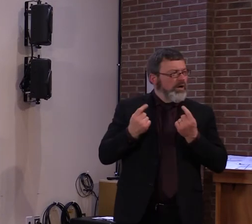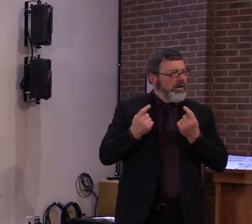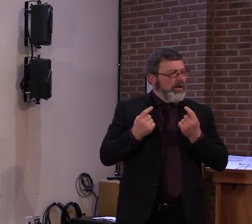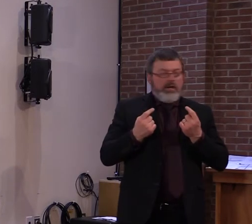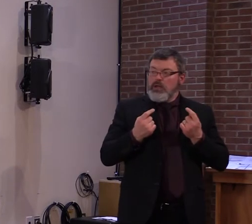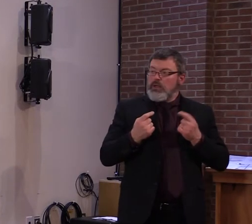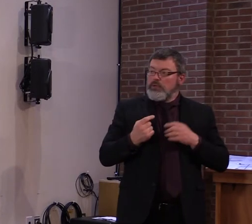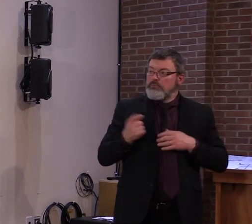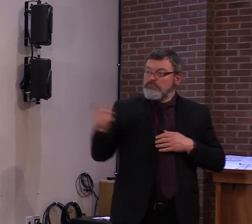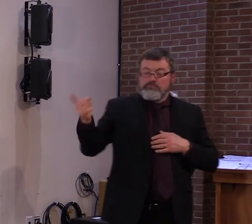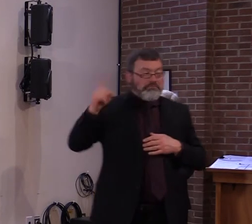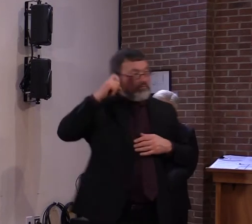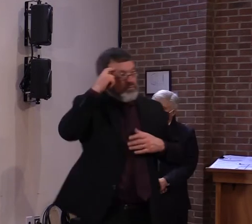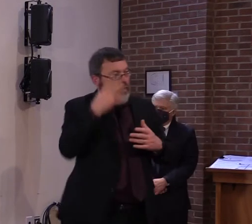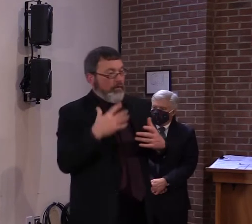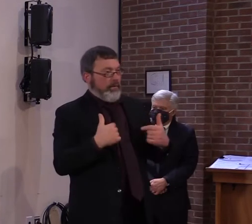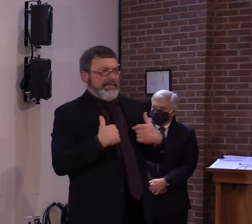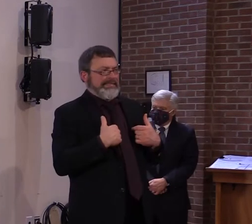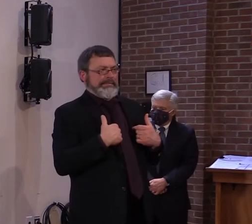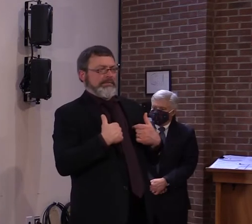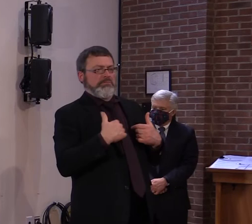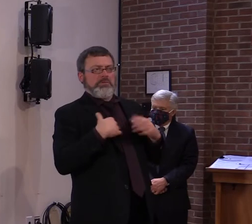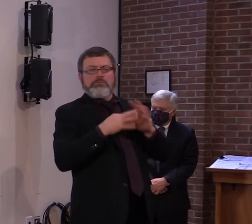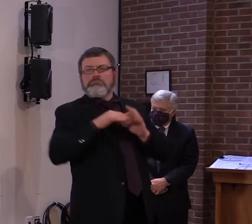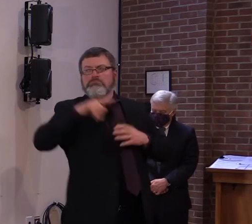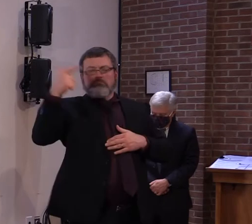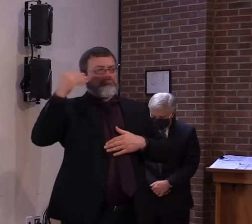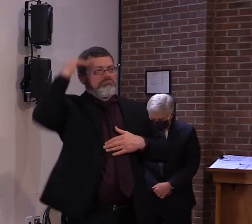you or Dr. Levine or Secretary Smith might have something to say. I'll refer this to Dr. Levine.